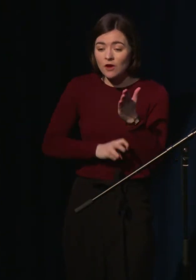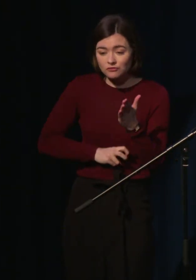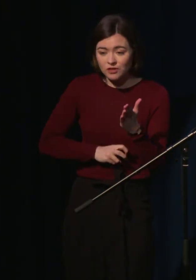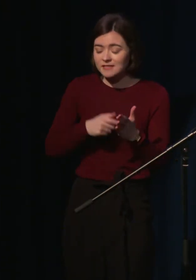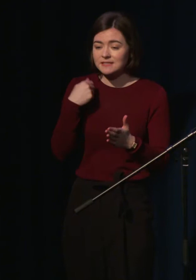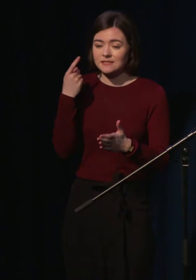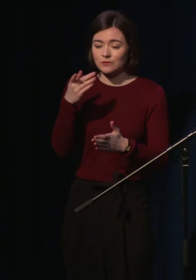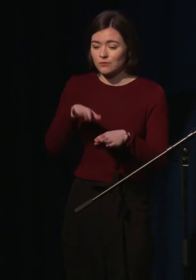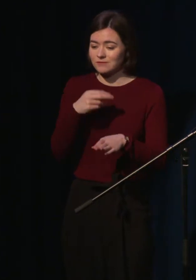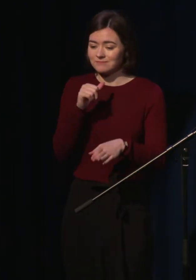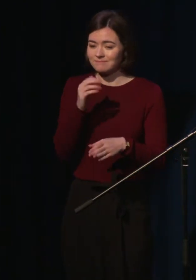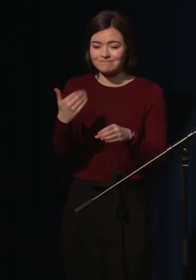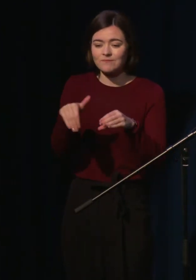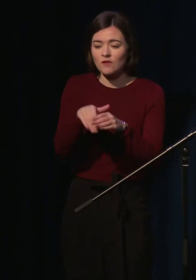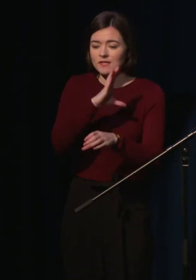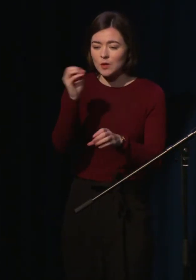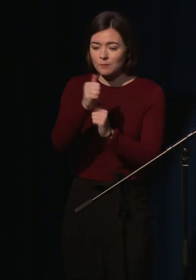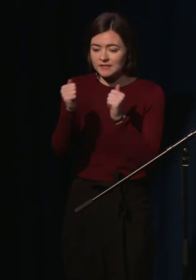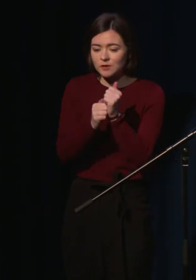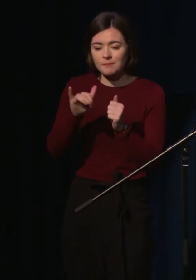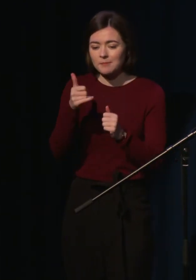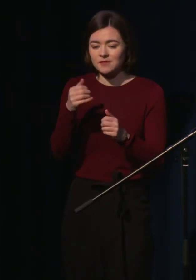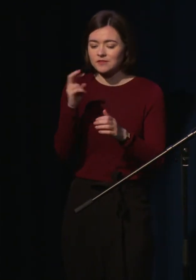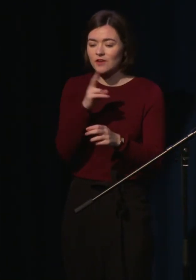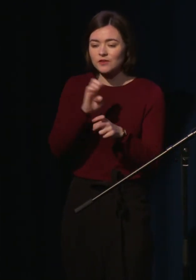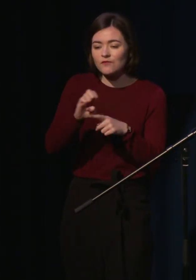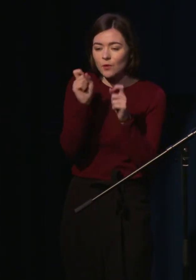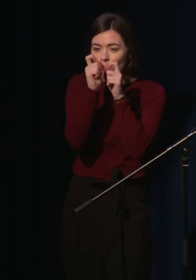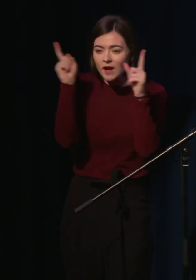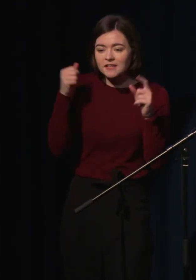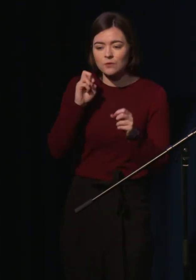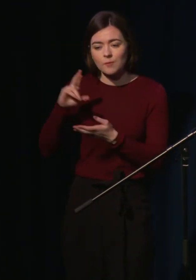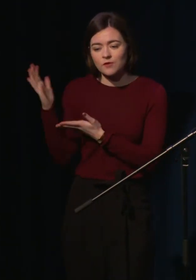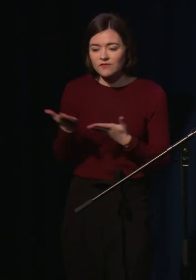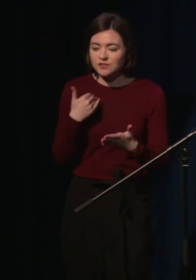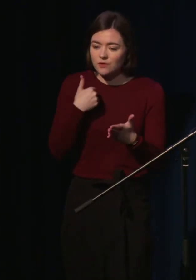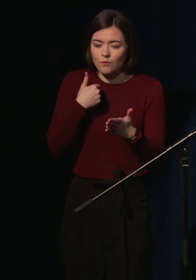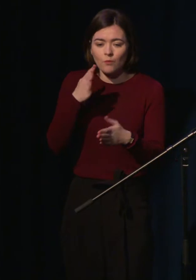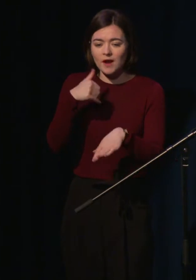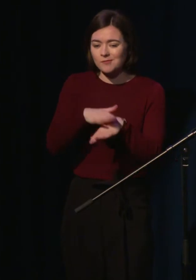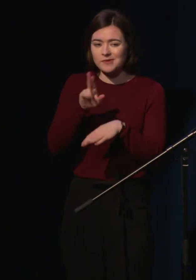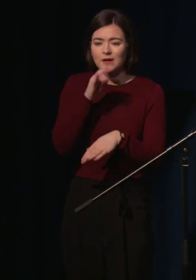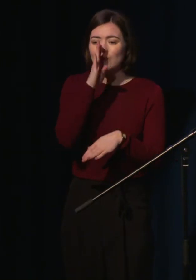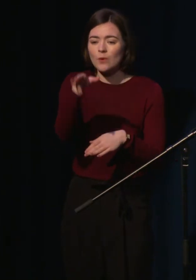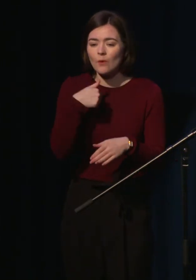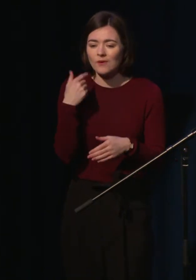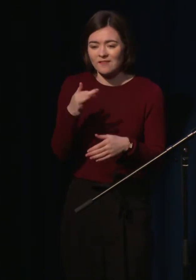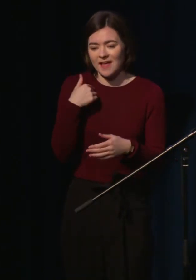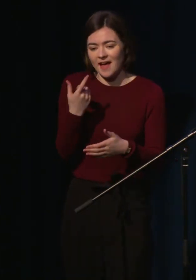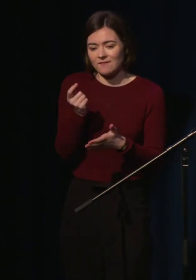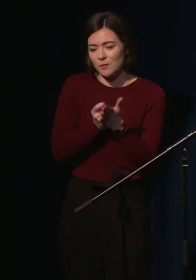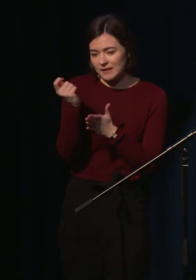a non-company structure, there may be both a lack of awareness and provision around where people can go to address such